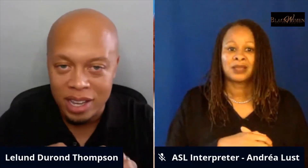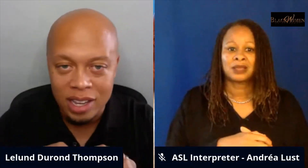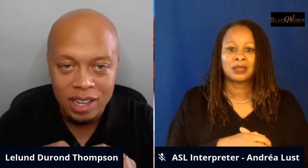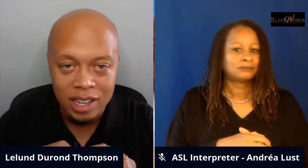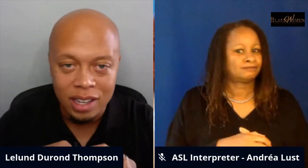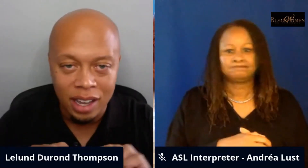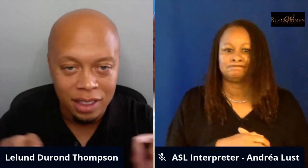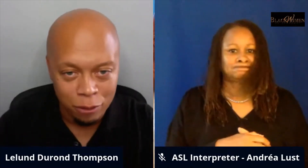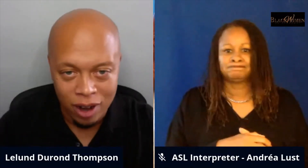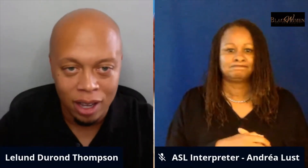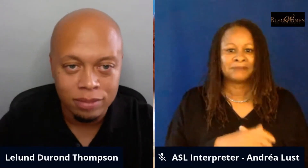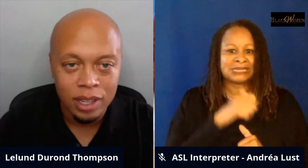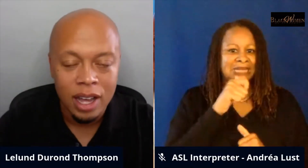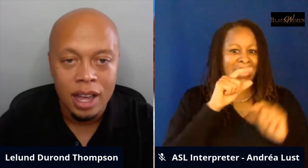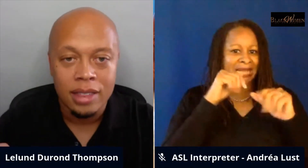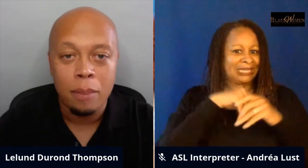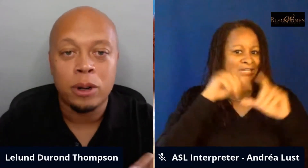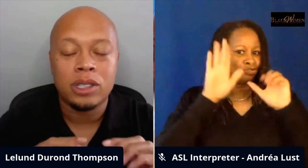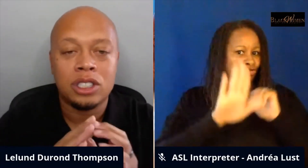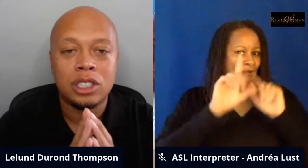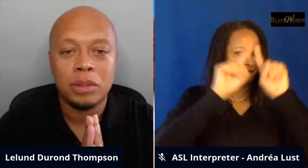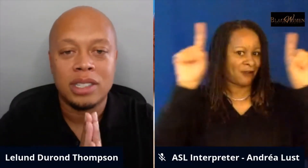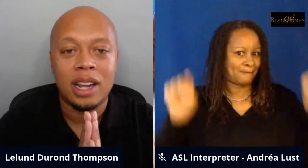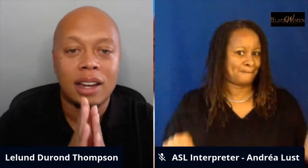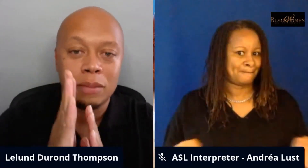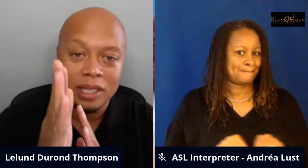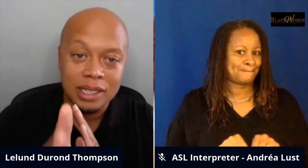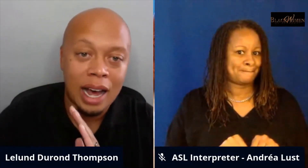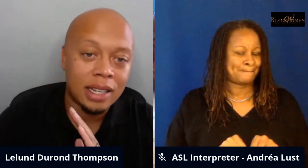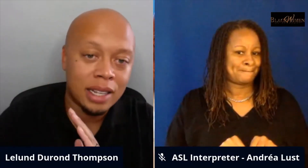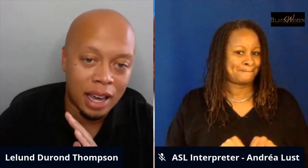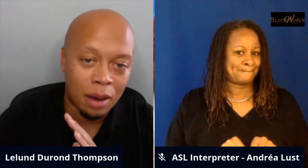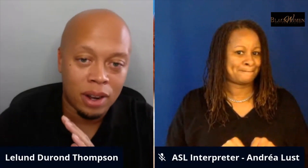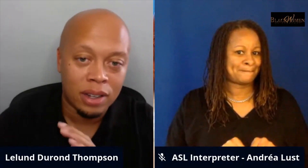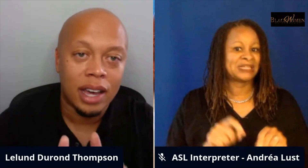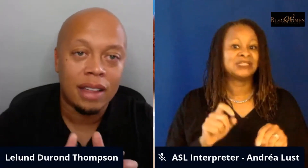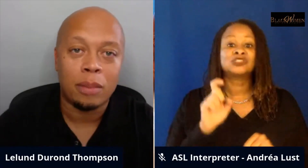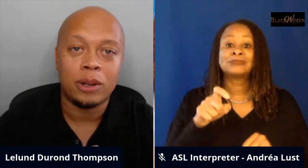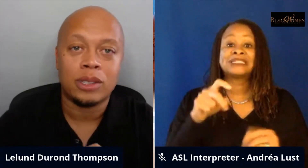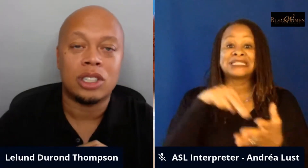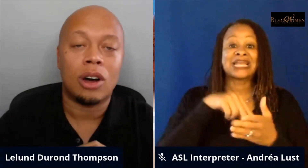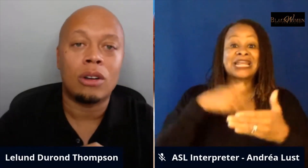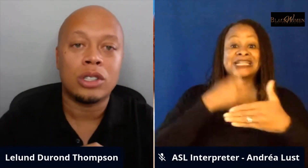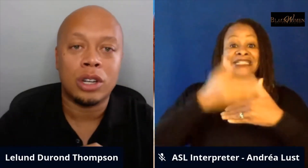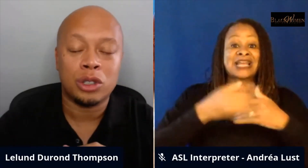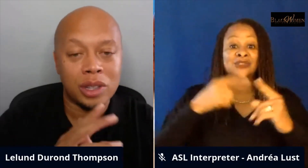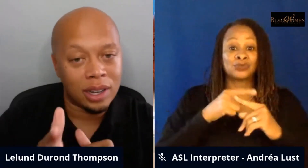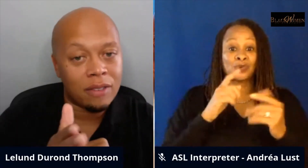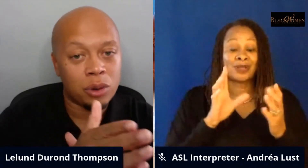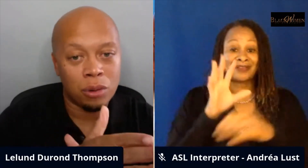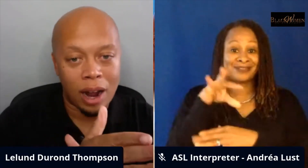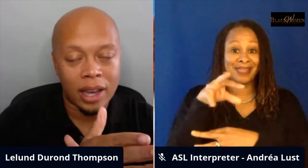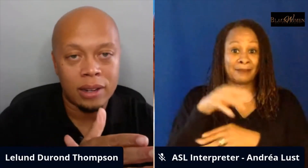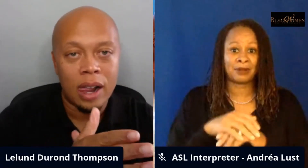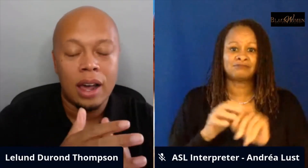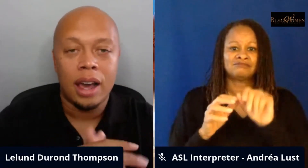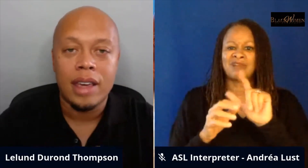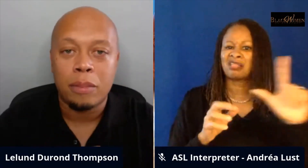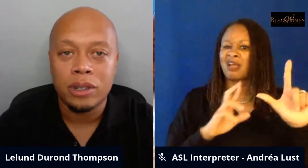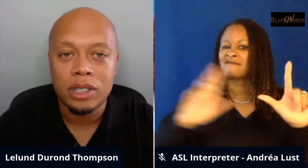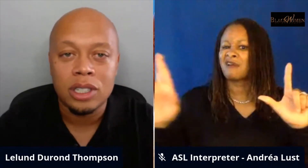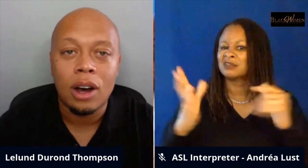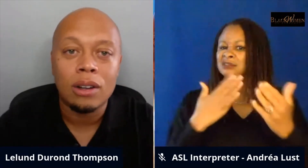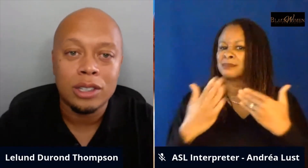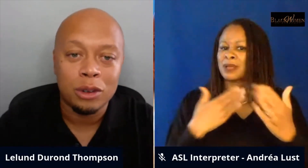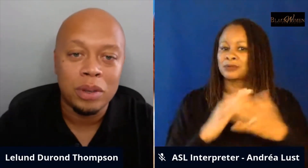not be in the frame. That person should be standing beside the camera, and that person should also, to the left or right, and